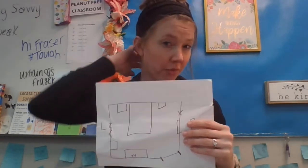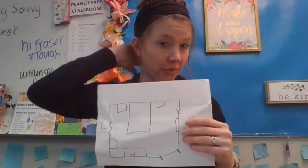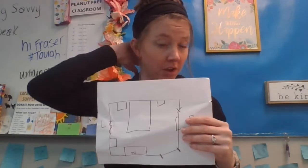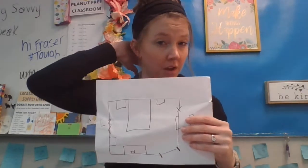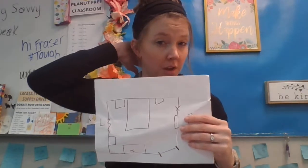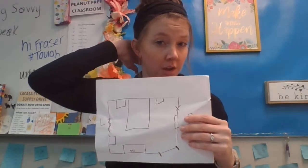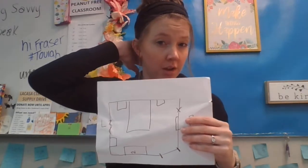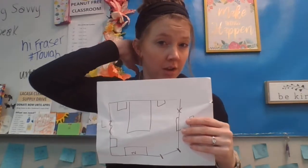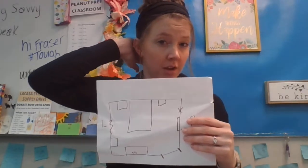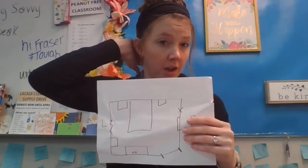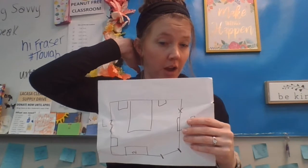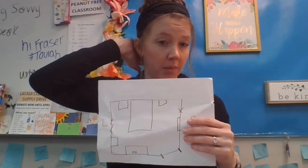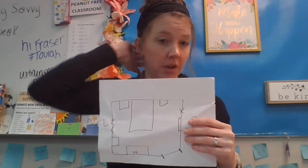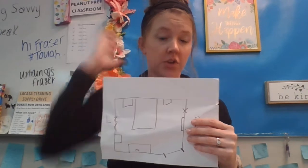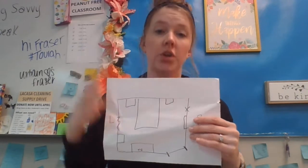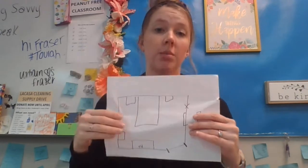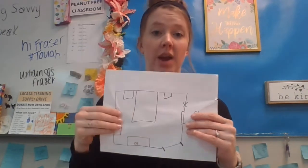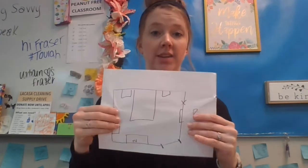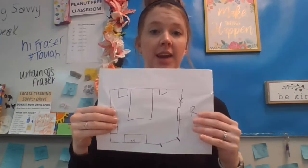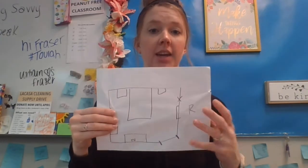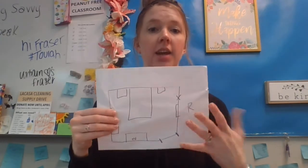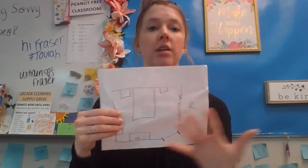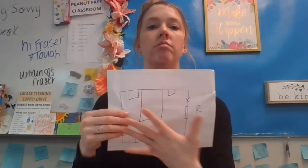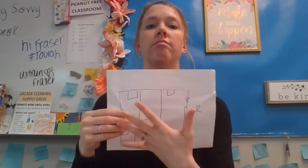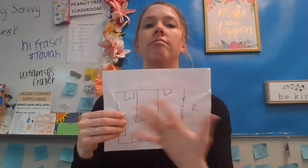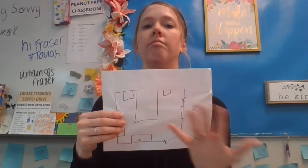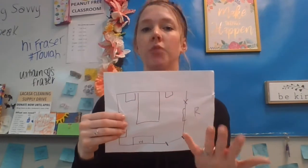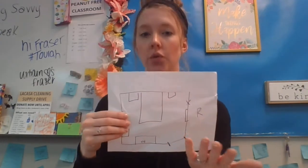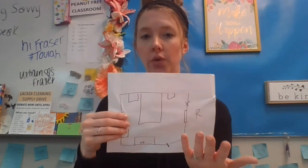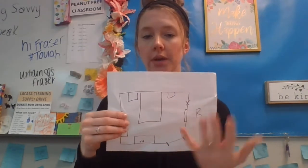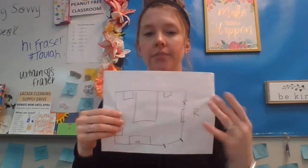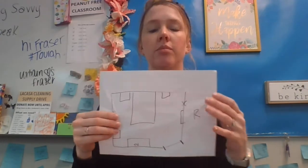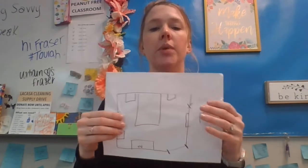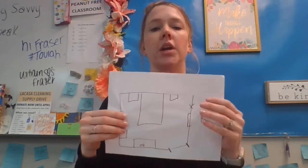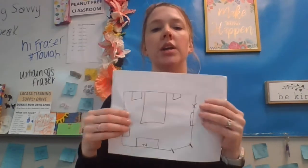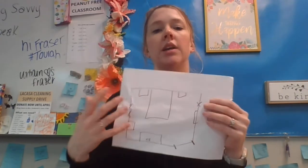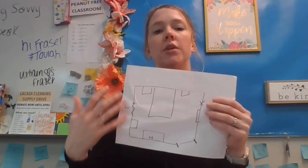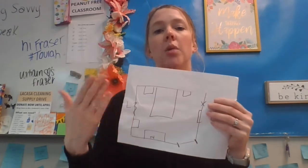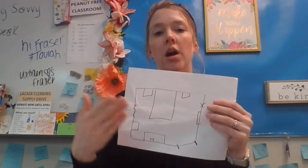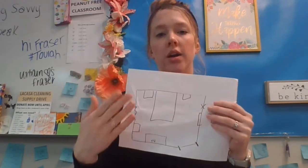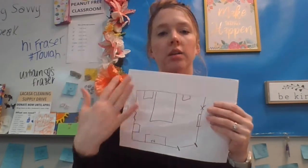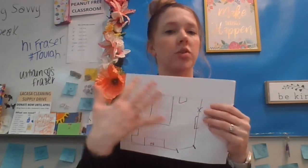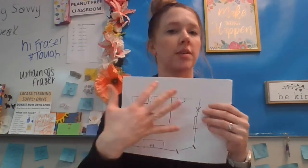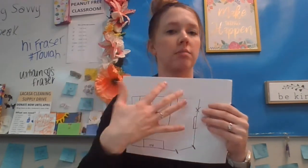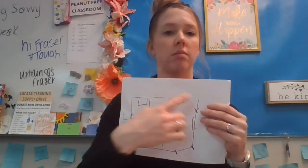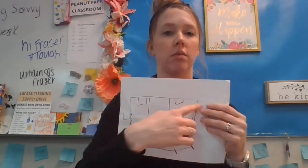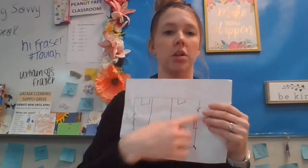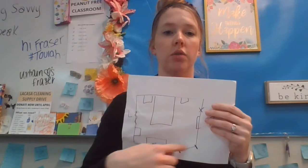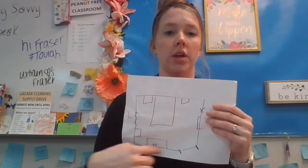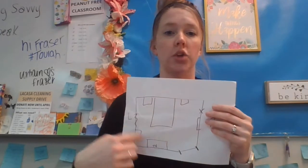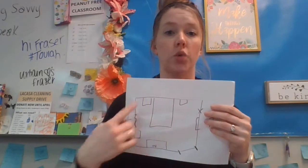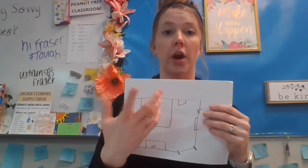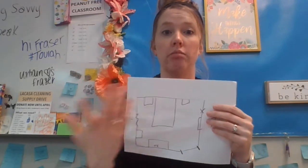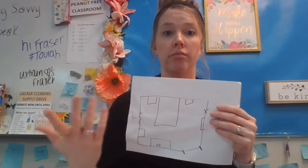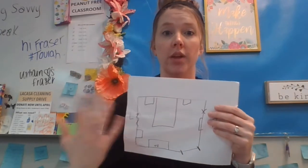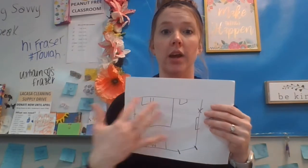yourself so that you can practice signing it, go for it. But you're gonna give your partner just literally a square, like